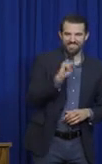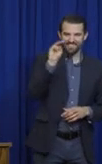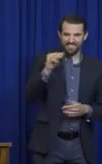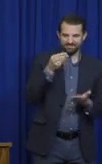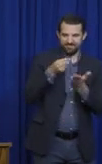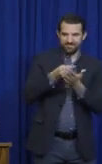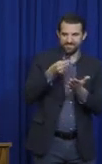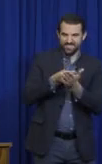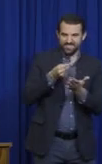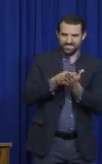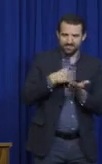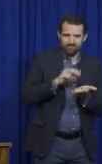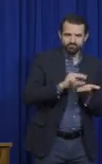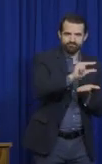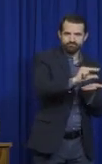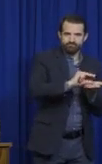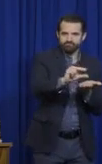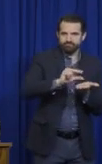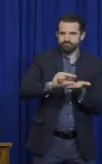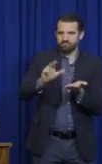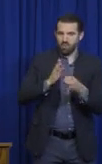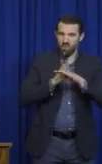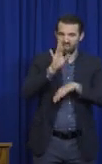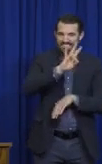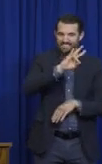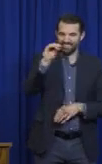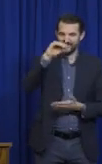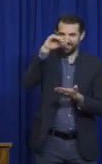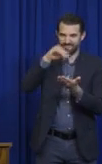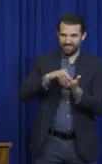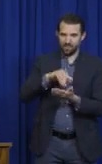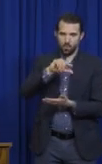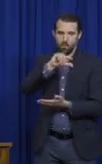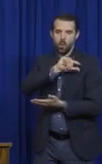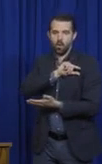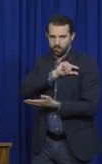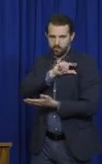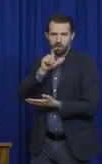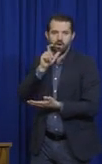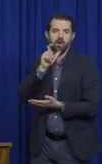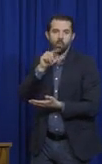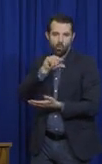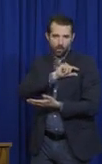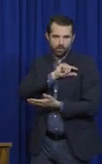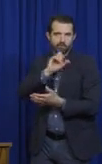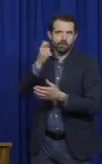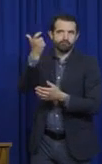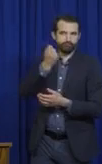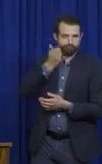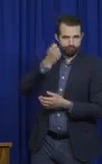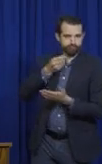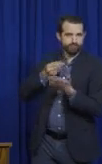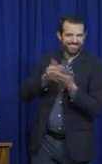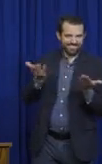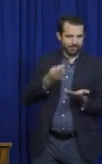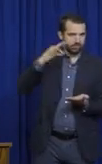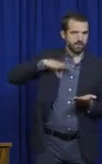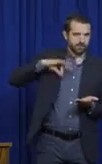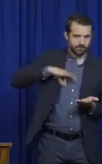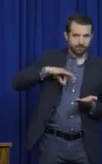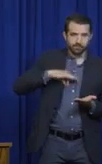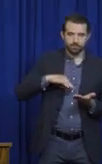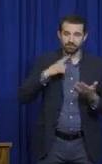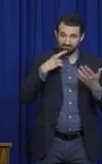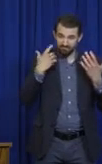over 70,000 eligible Mainers. These uncertain times have been particularly difficult for our